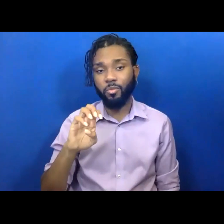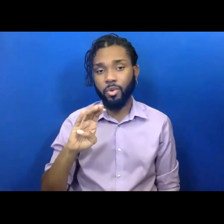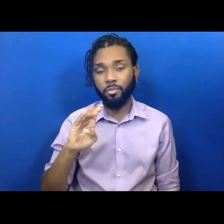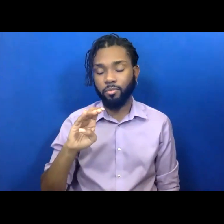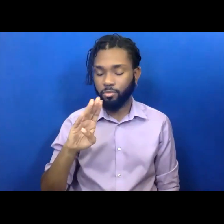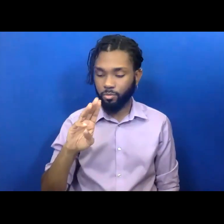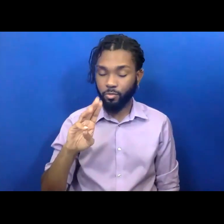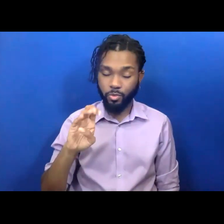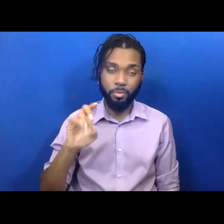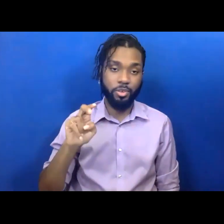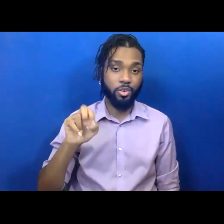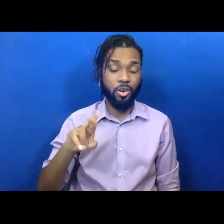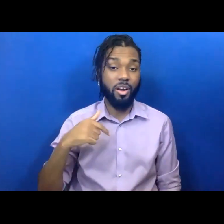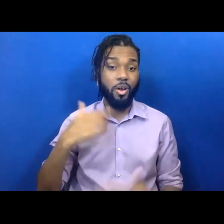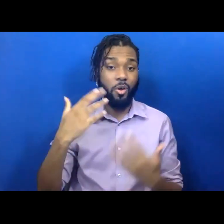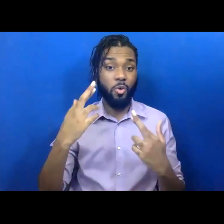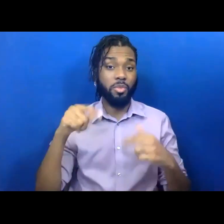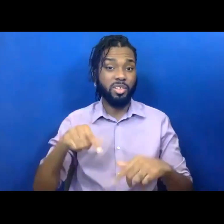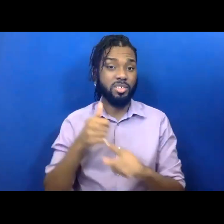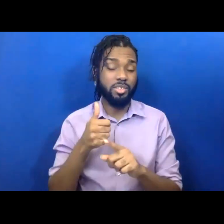of a model for a much